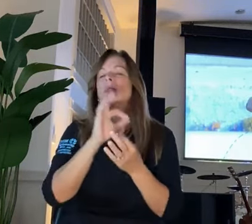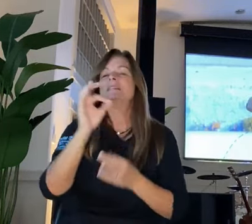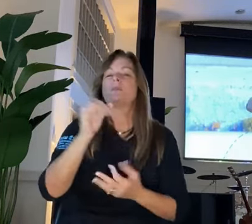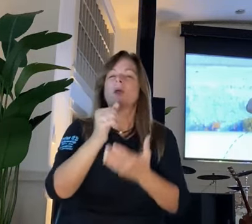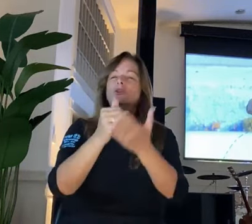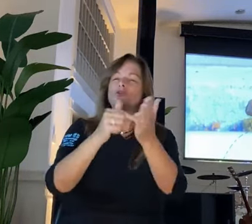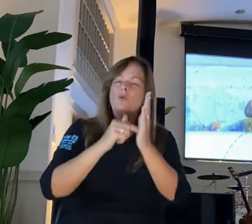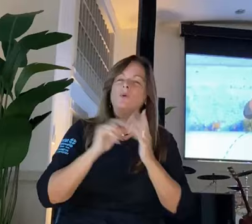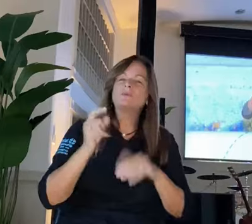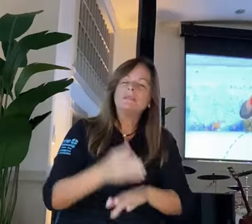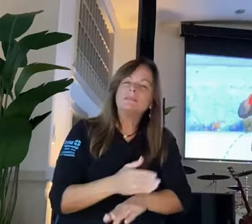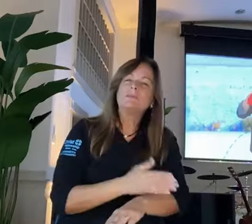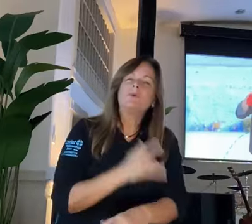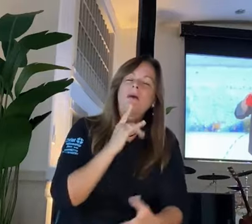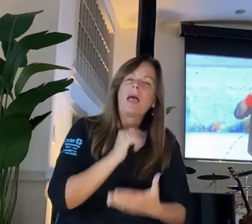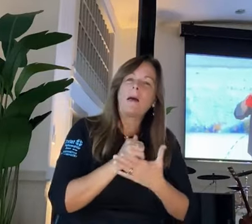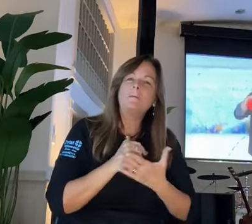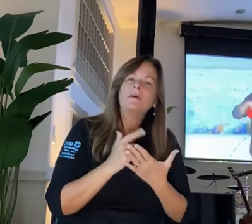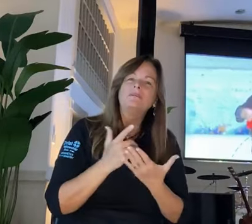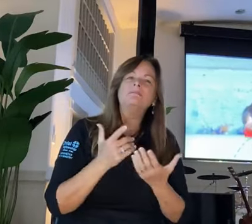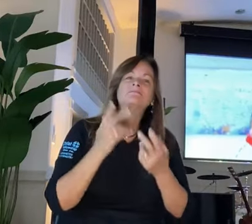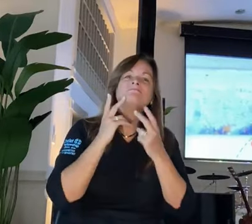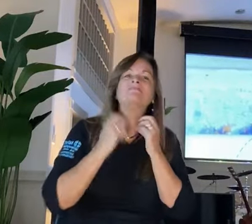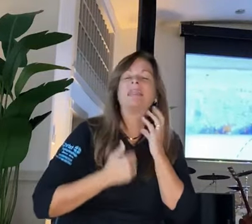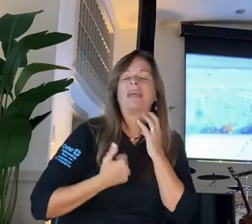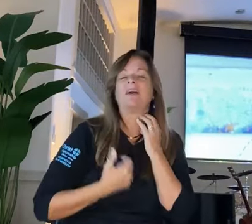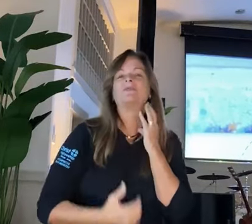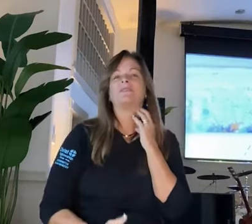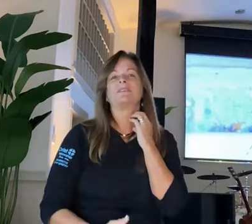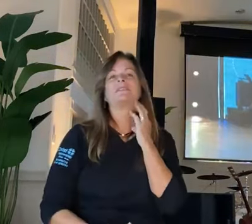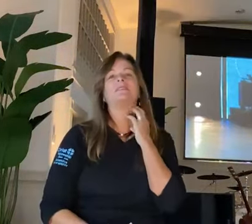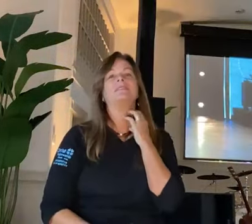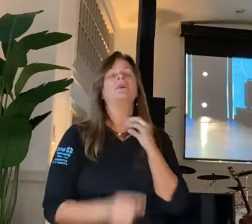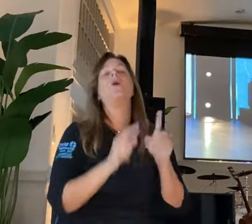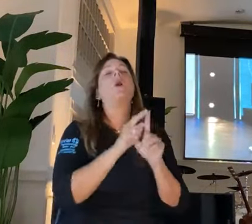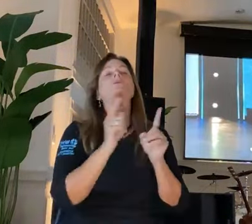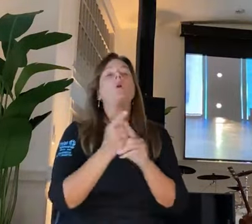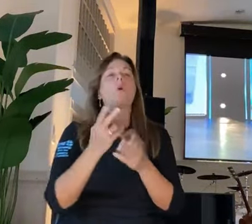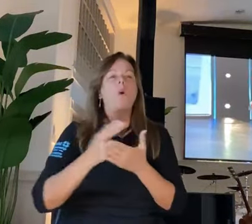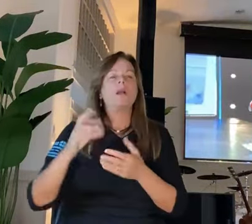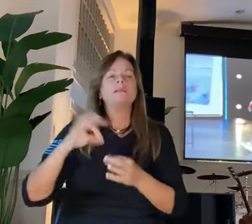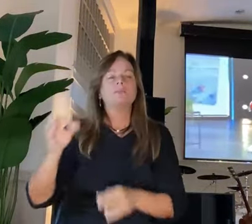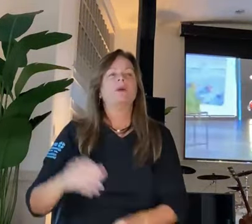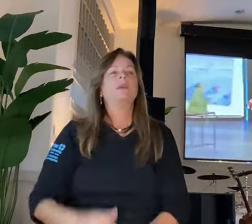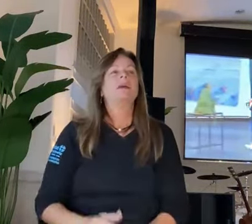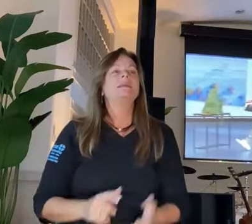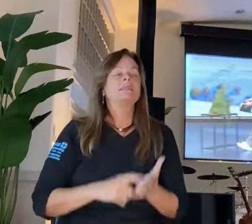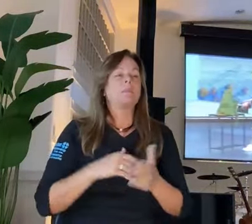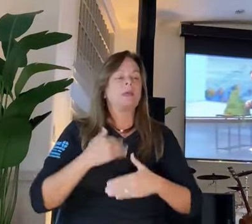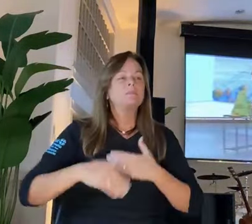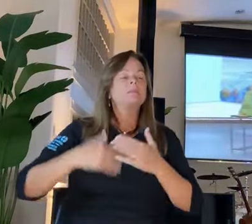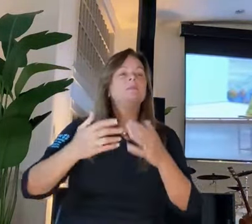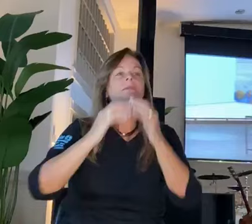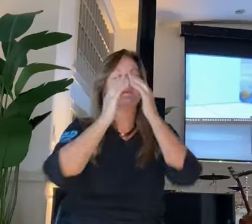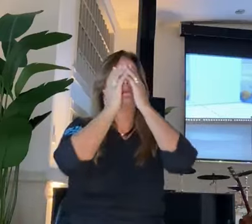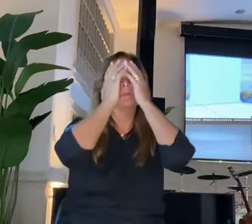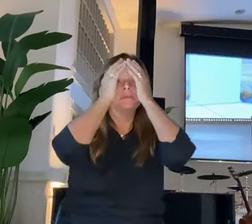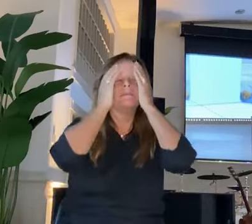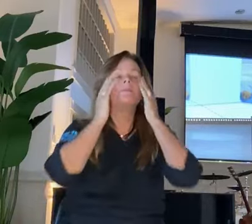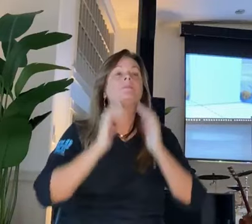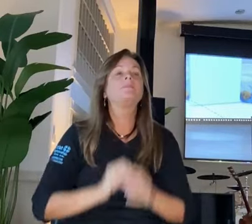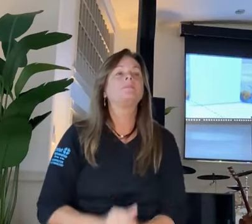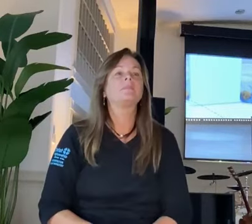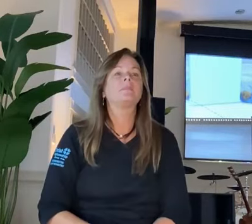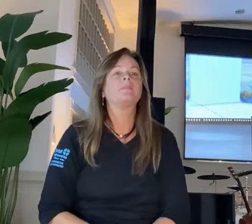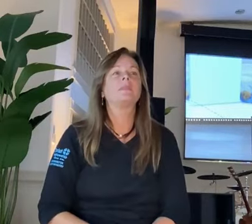good. It's to help you find life. Okay, another way the Holy Spirit sometimes works in our life